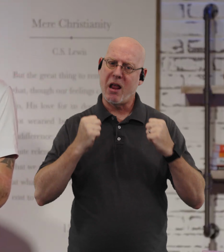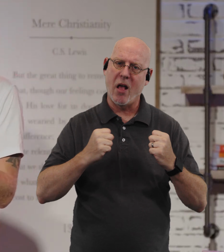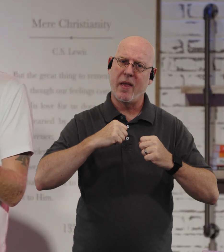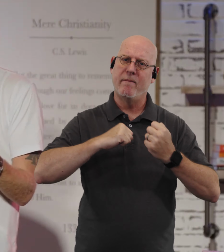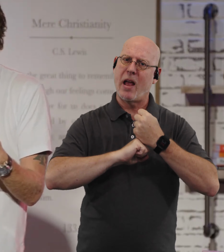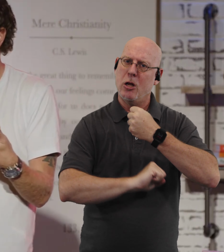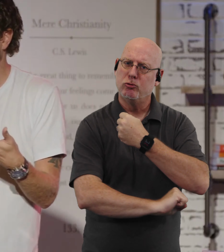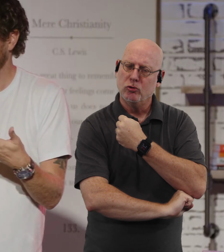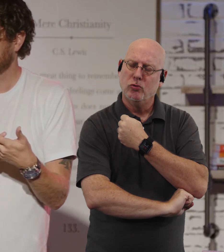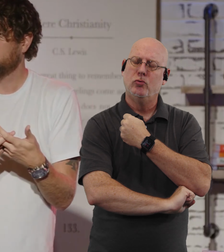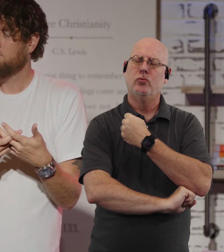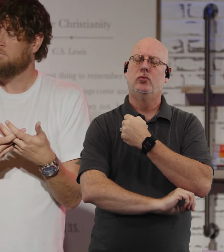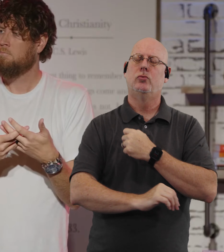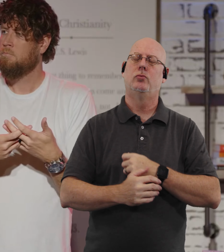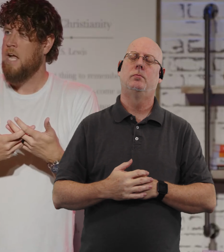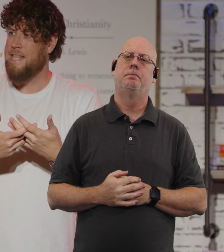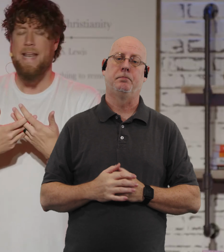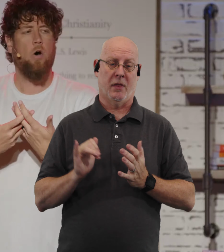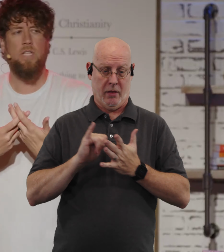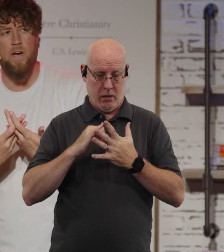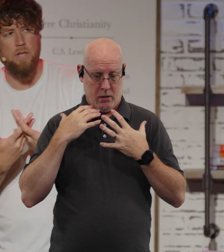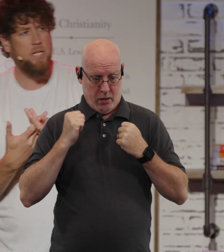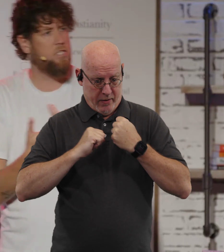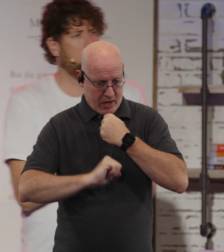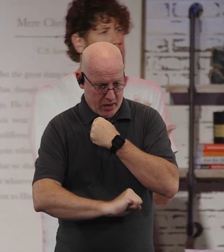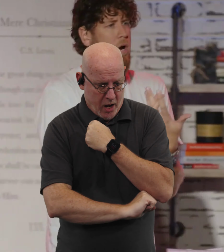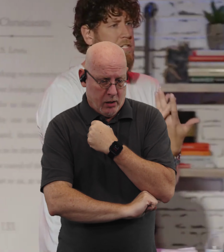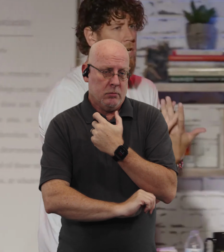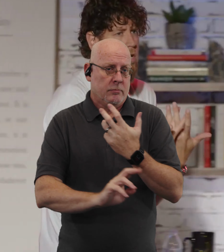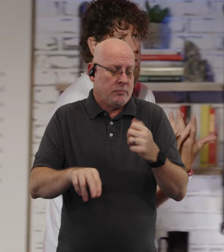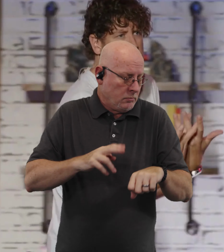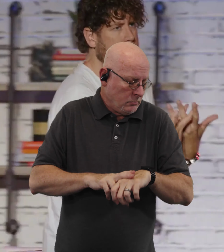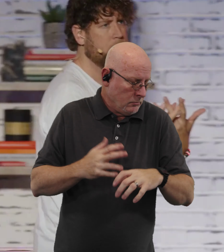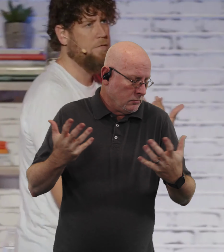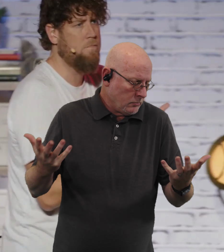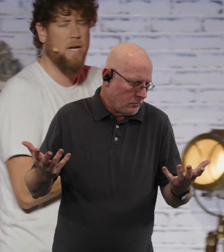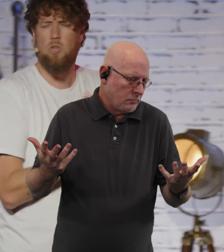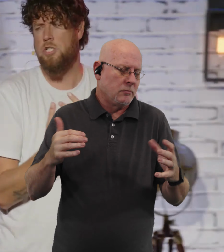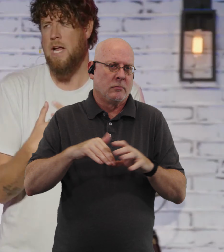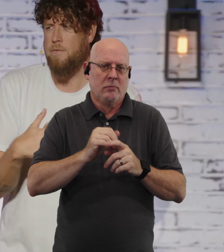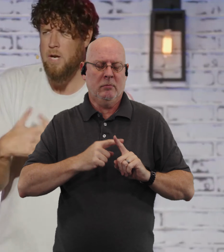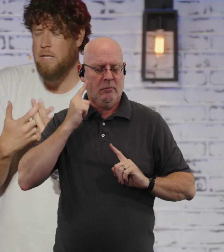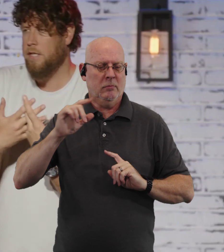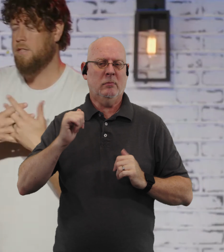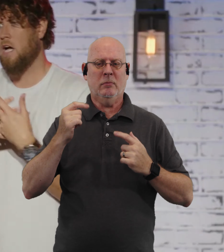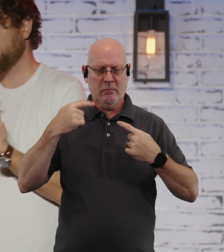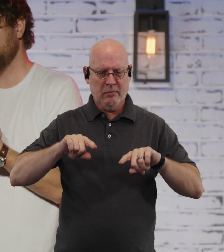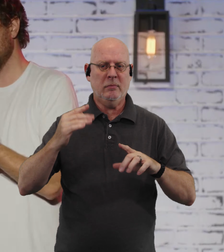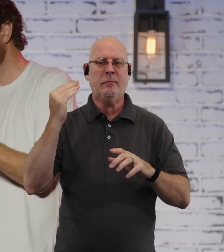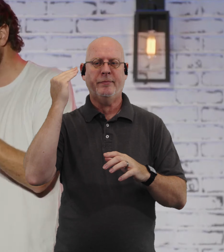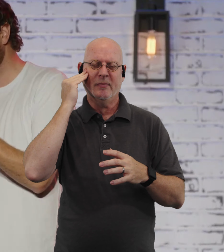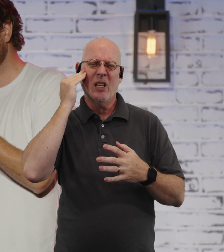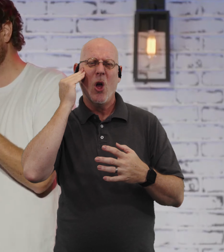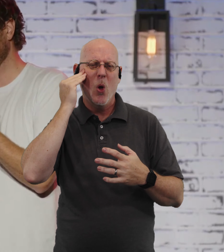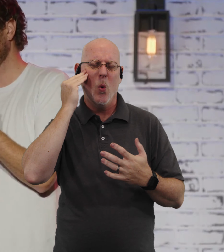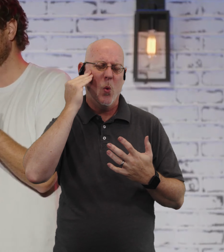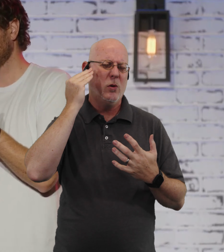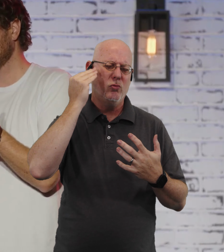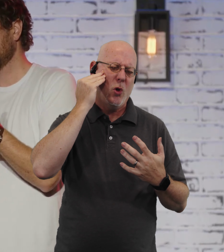healthy foundation. And that healthy foundation is no surprise here. If you've been in Christianity for any length of time, you know